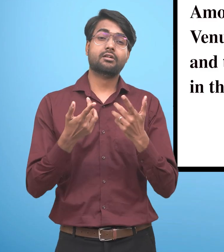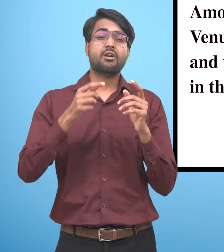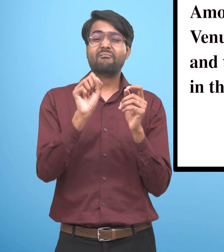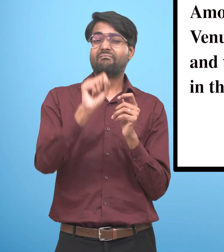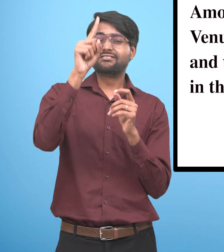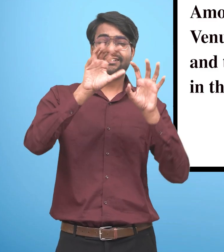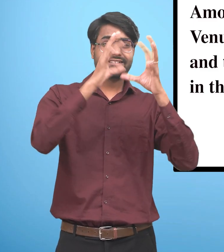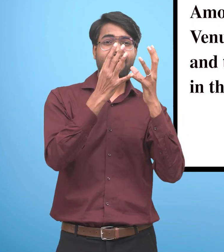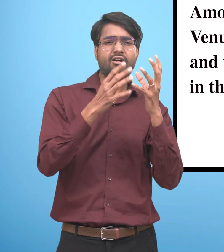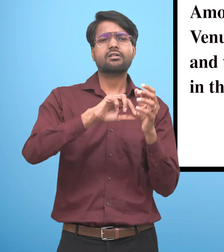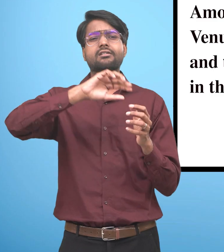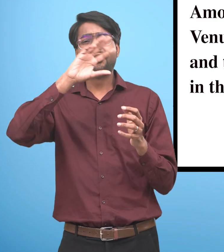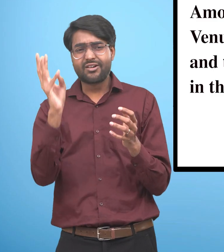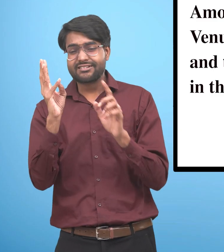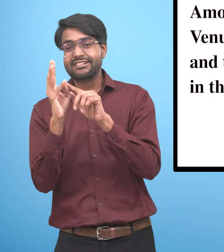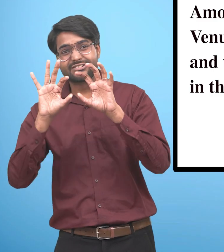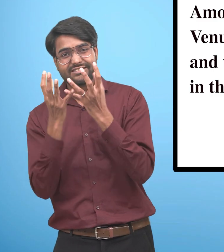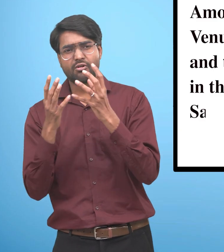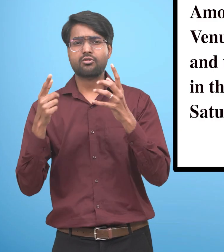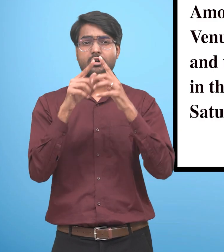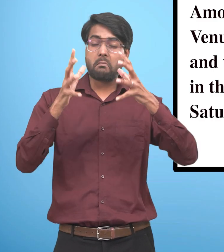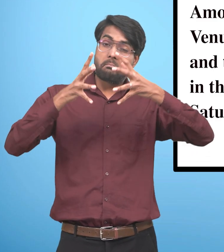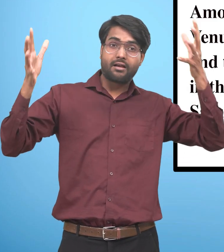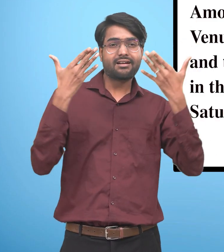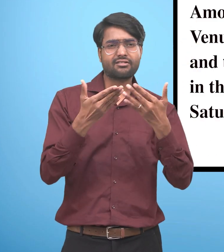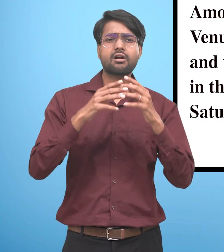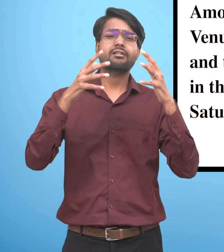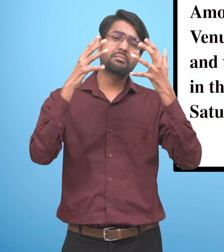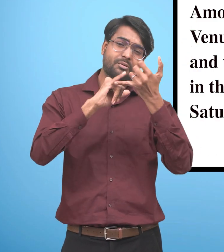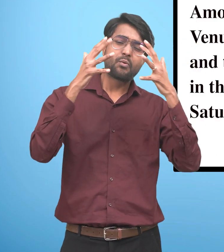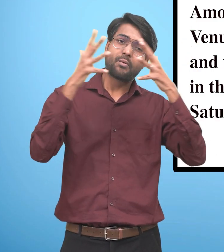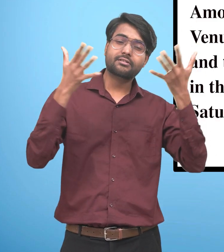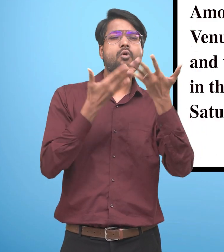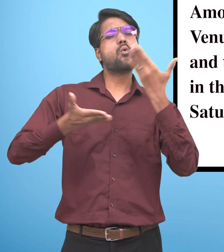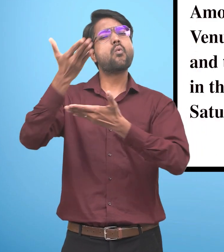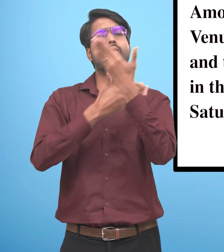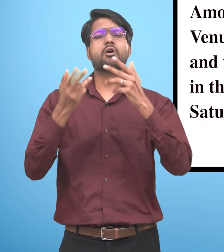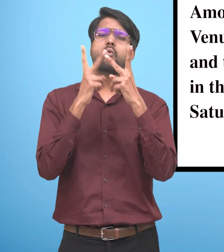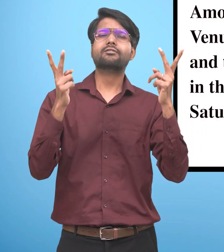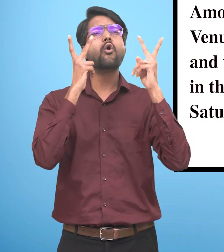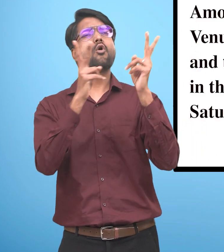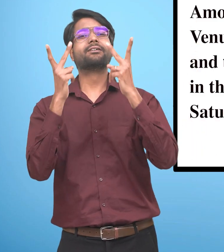Mercury, Mars, Jupiter, and Saturn can also be seen with the naked eye.